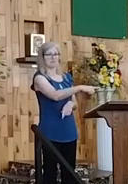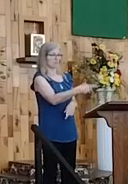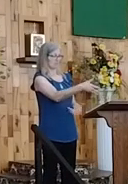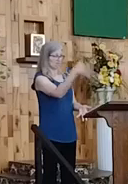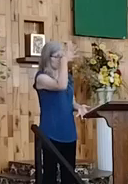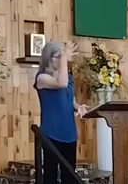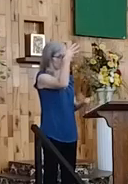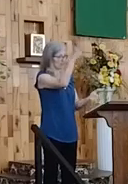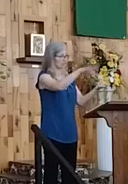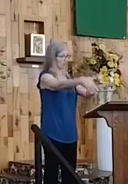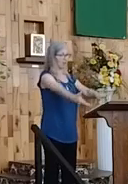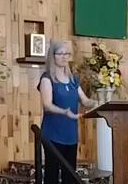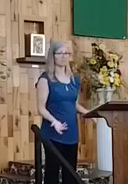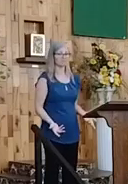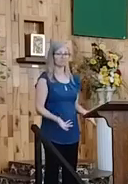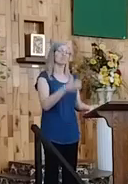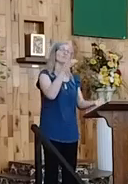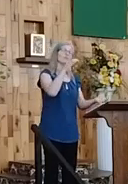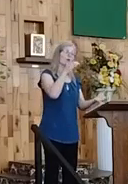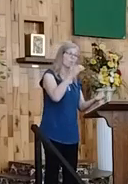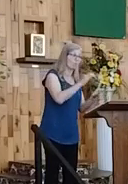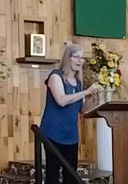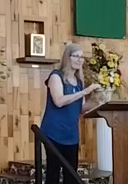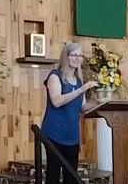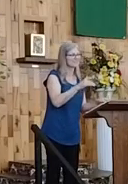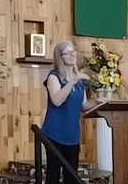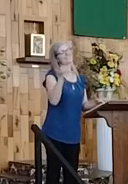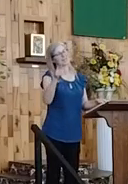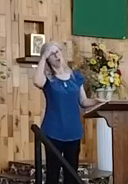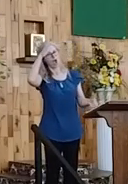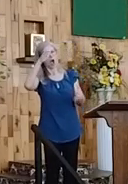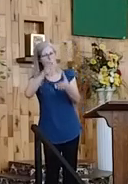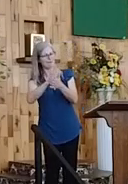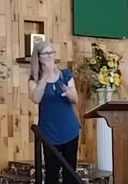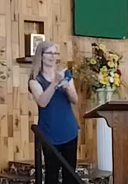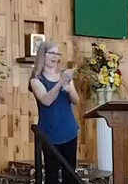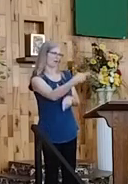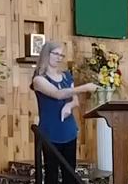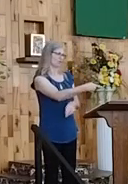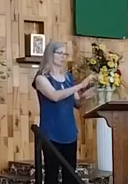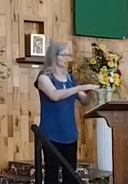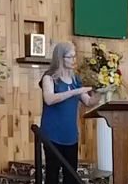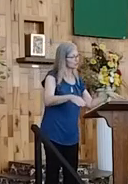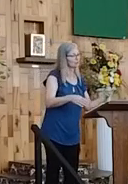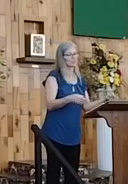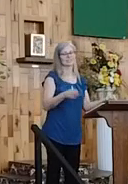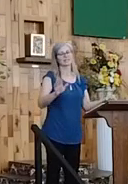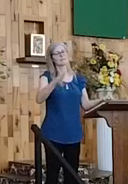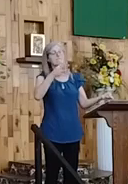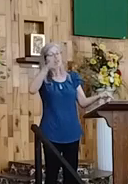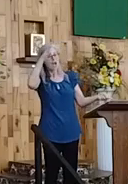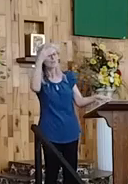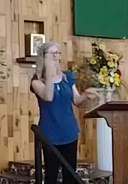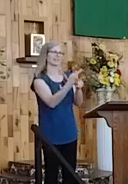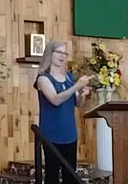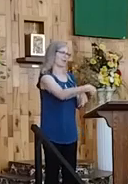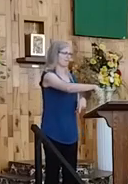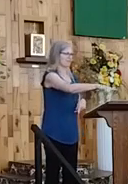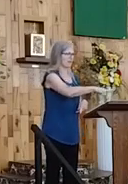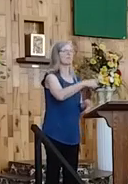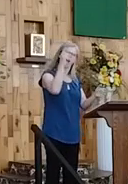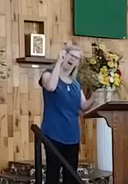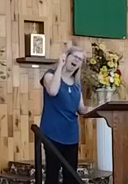A wife was taken care of by her husband. Children are taken care of by their parents, and they have